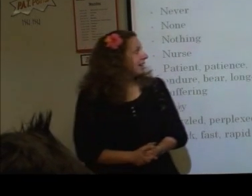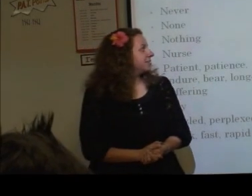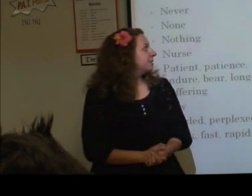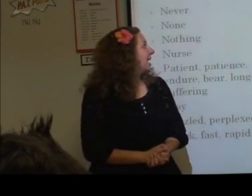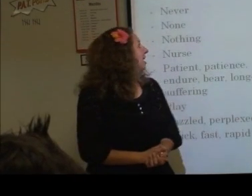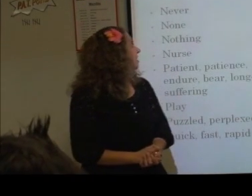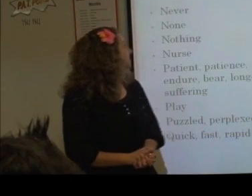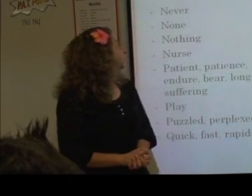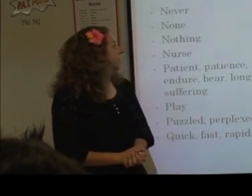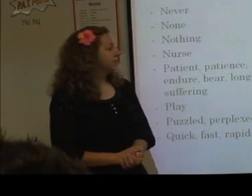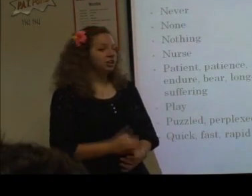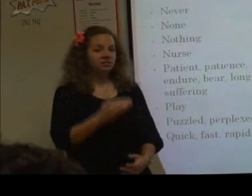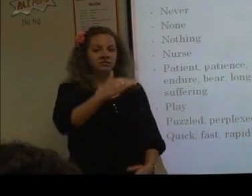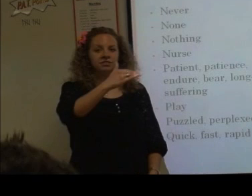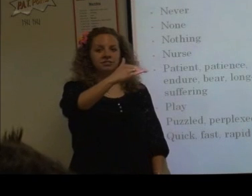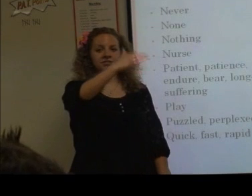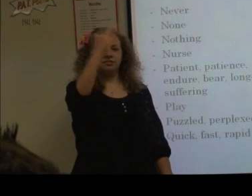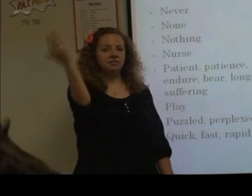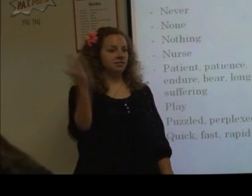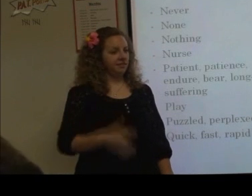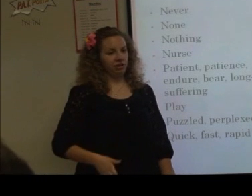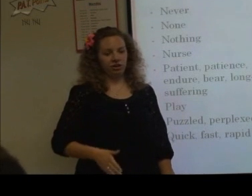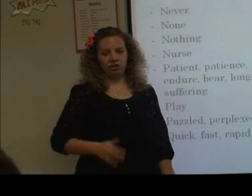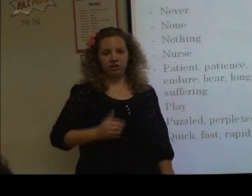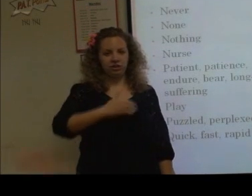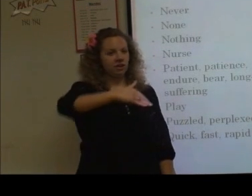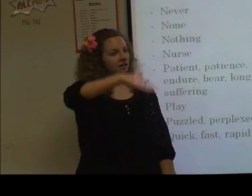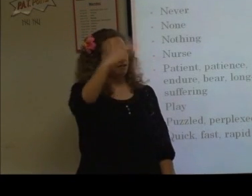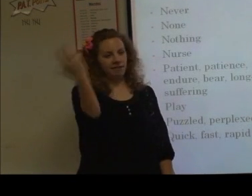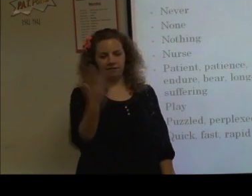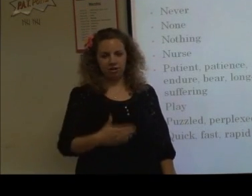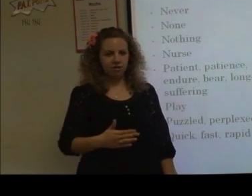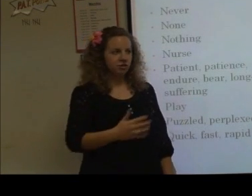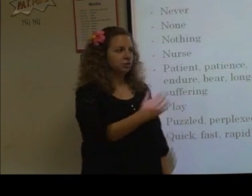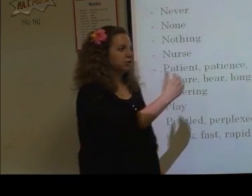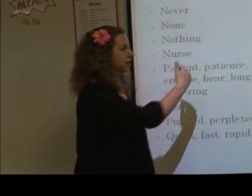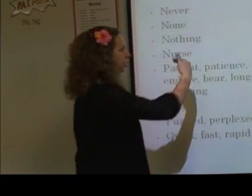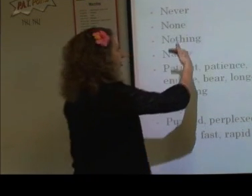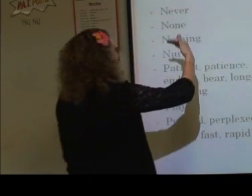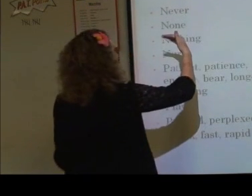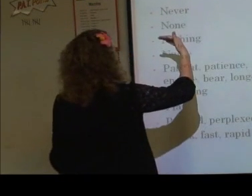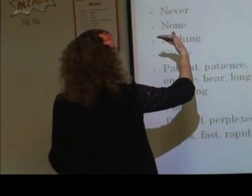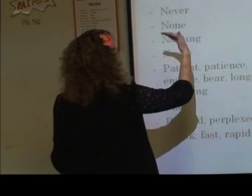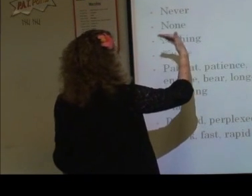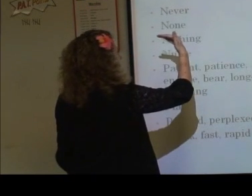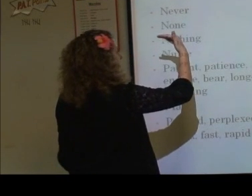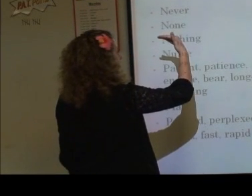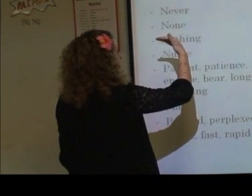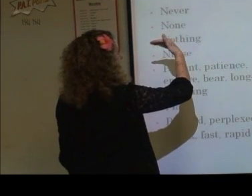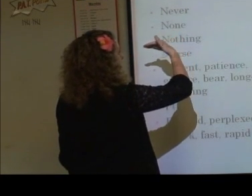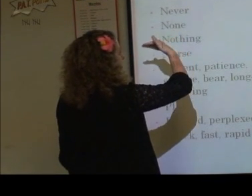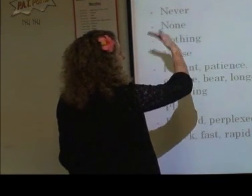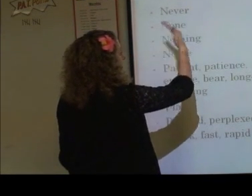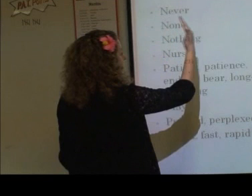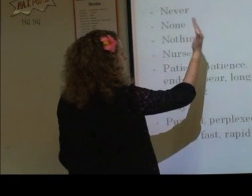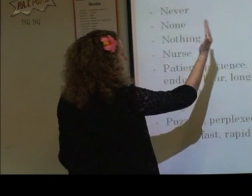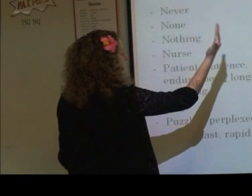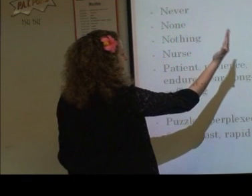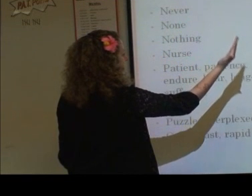Okay, then we have never. Never. So I go kind of like I'm starting in towards this way, and I go